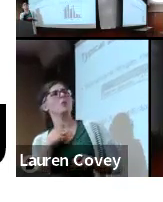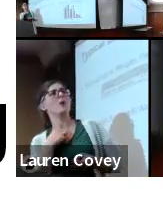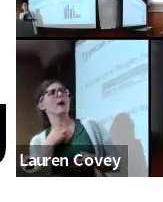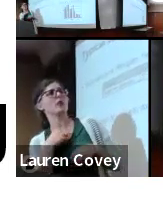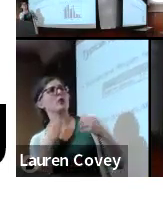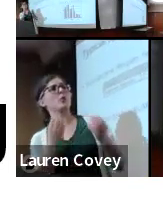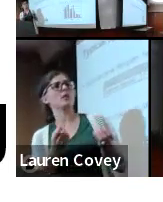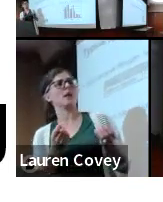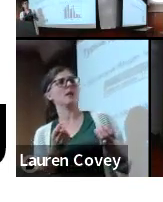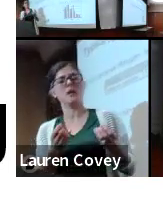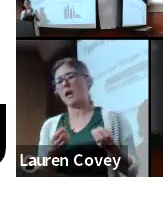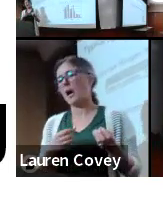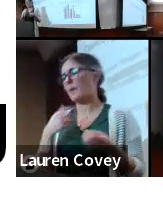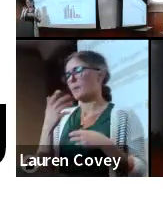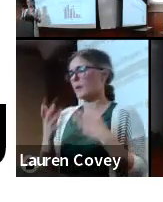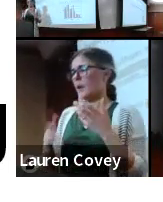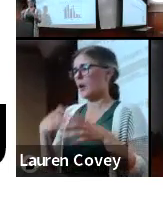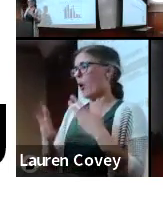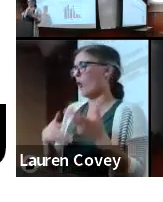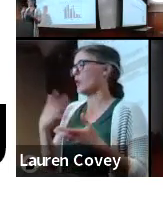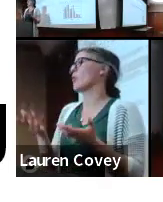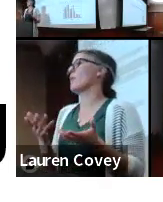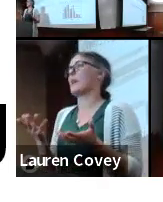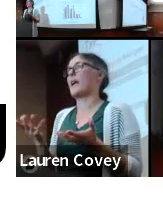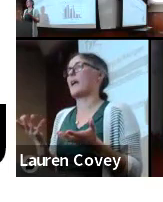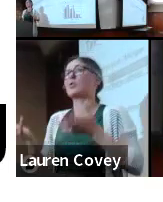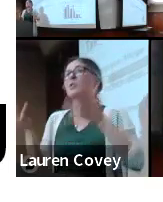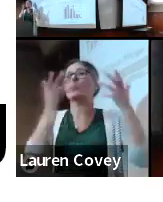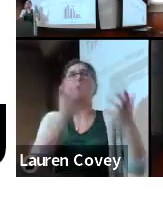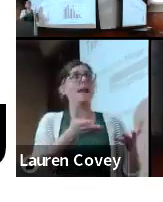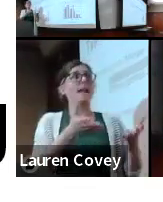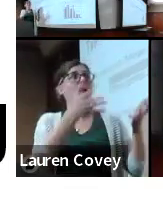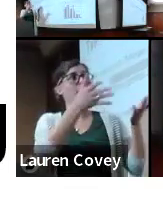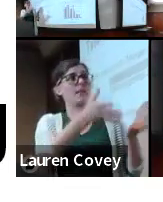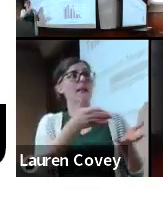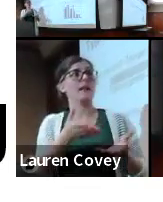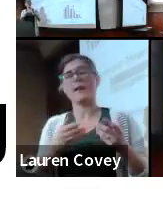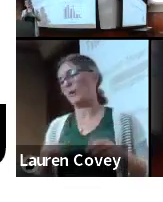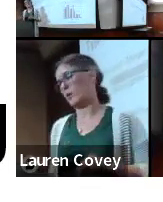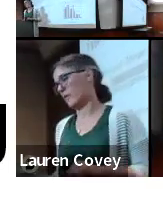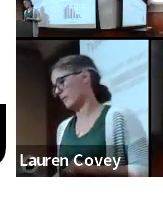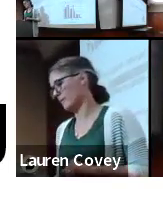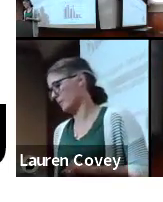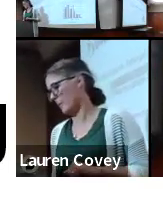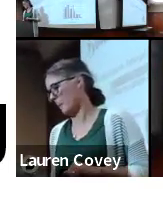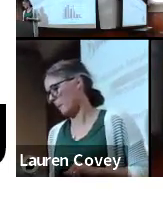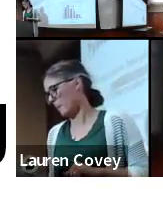point where you're actually using all that you know about language well in telling a